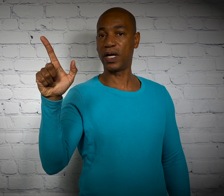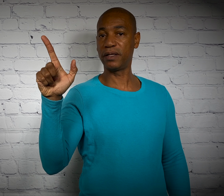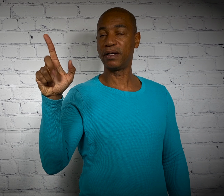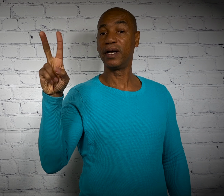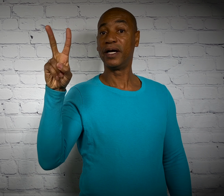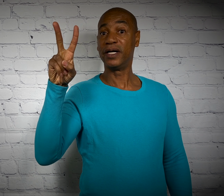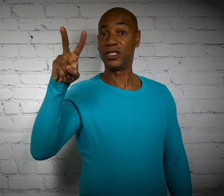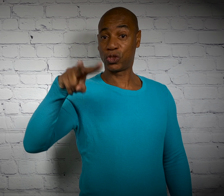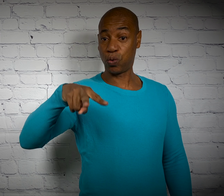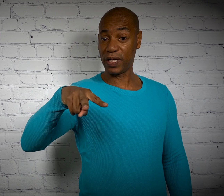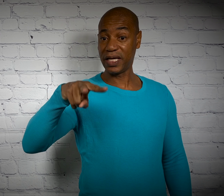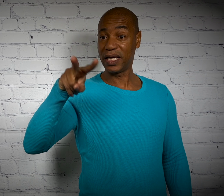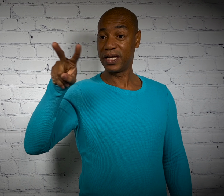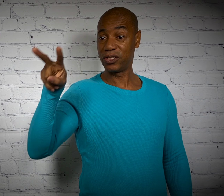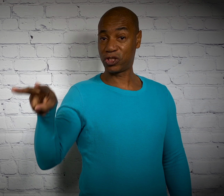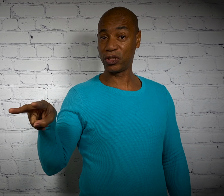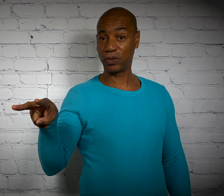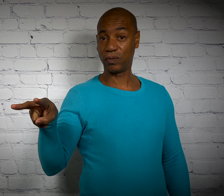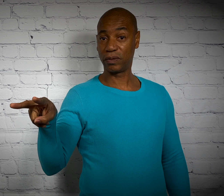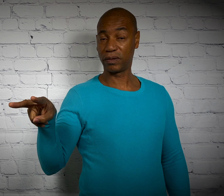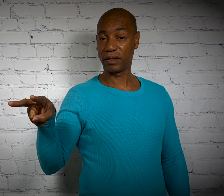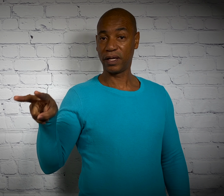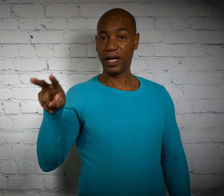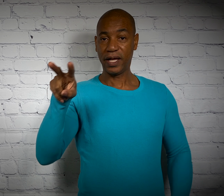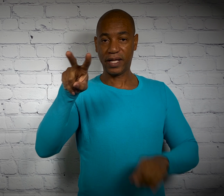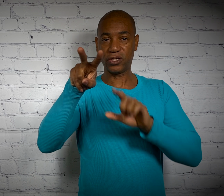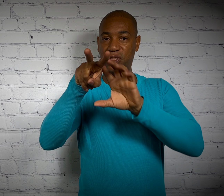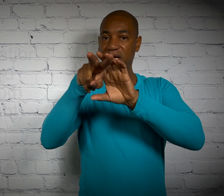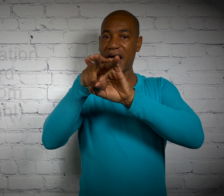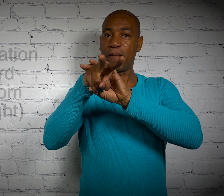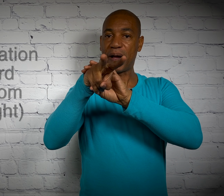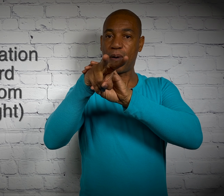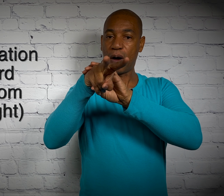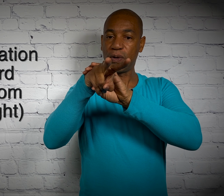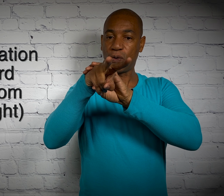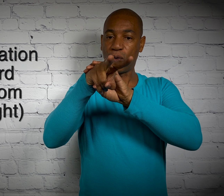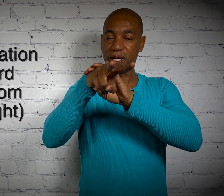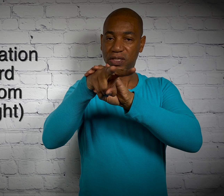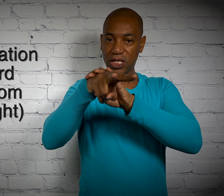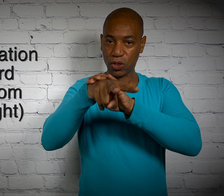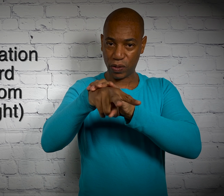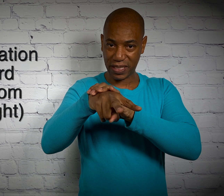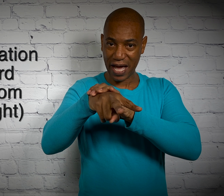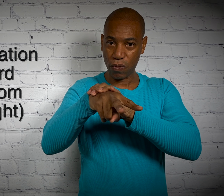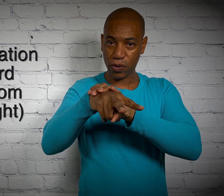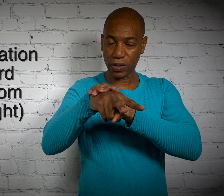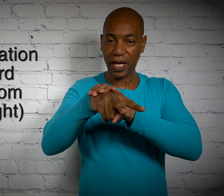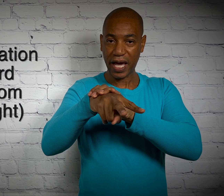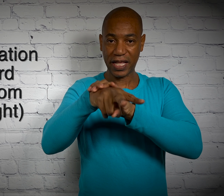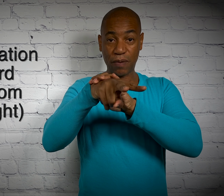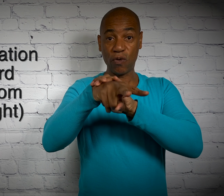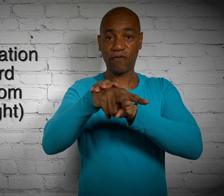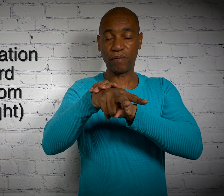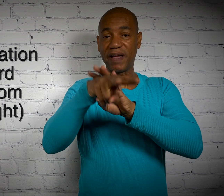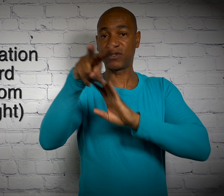21, 22. Now see how my palm orientation went downward and I moved from left to